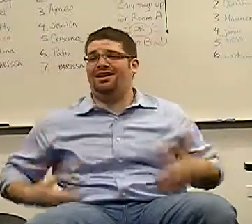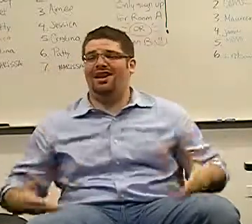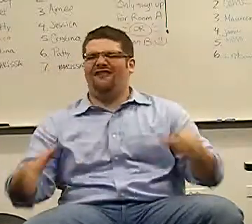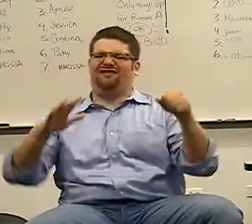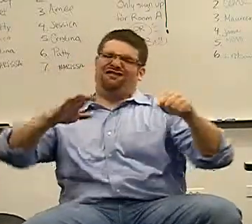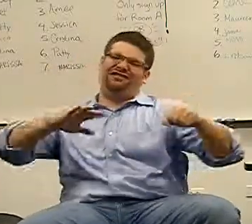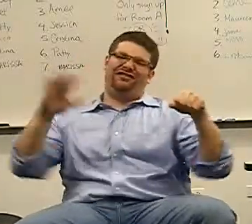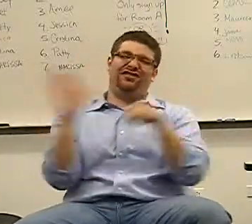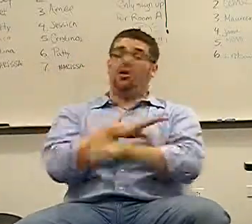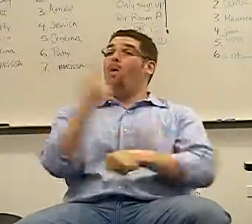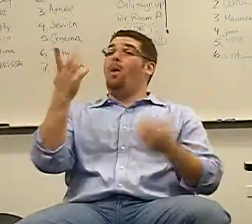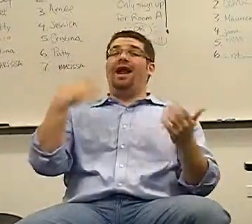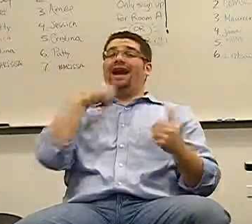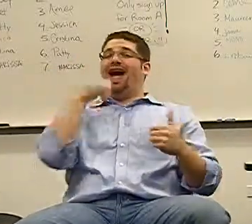You're just covered in it.